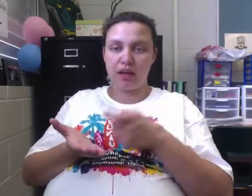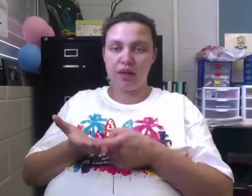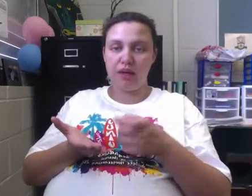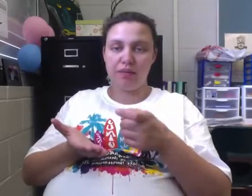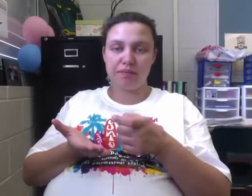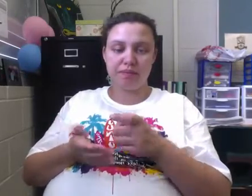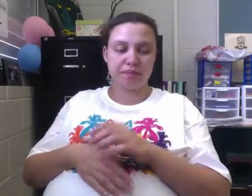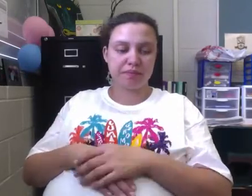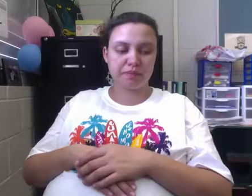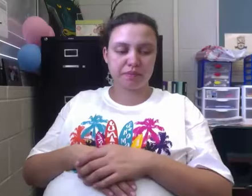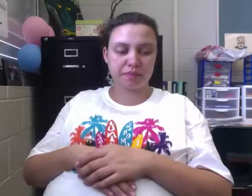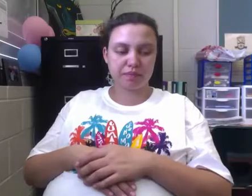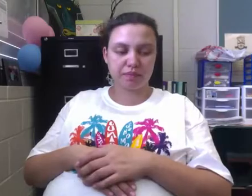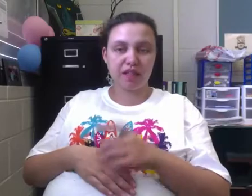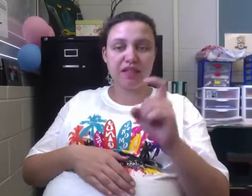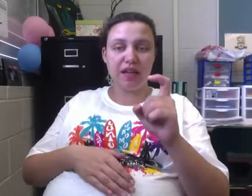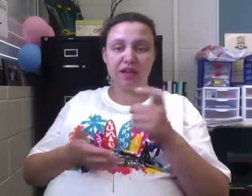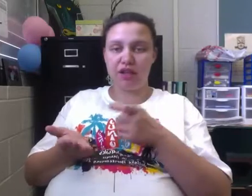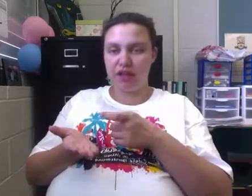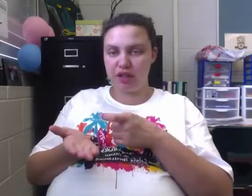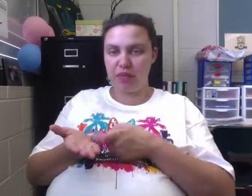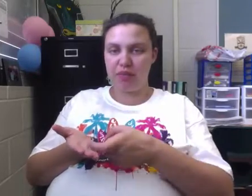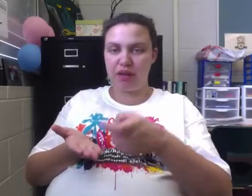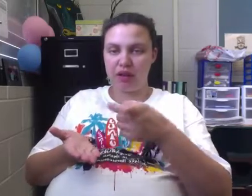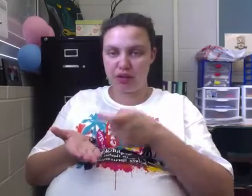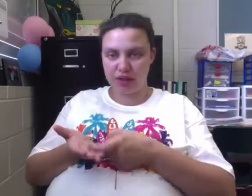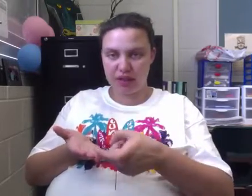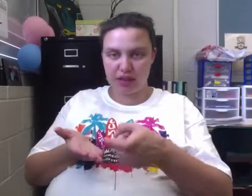Hockey, it's an X hand shape in case you couldn't see that.